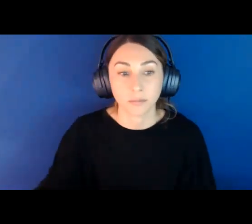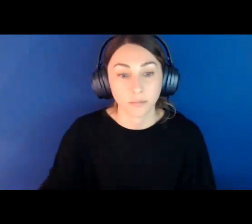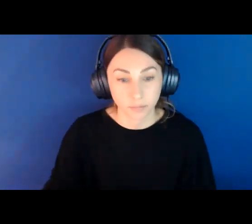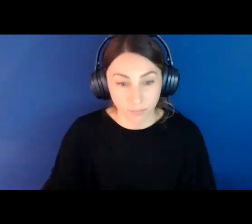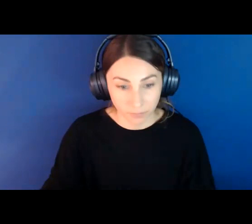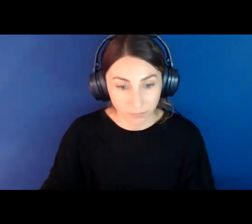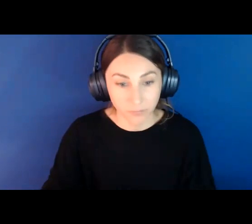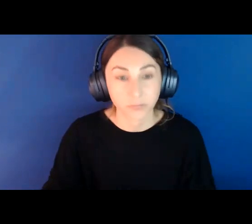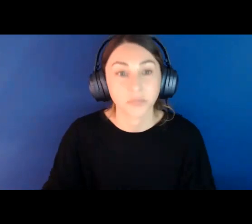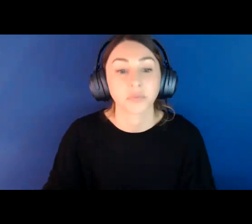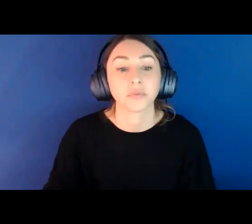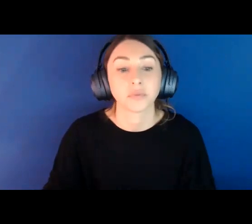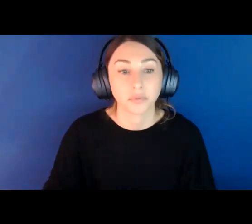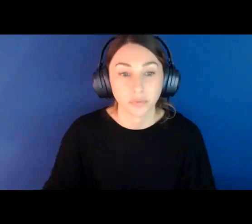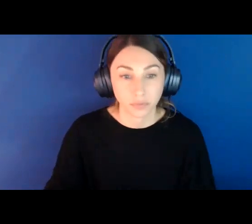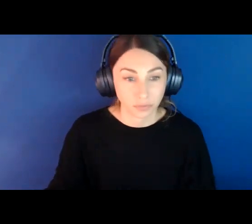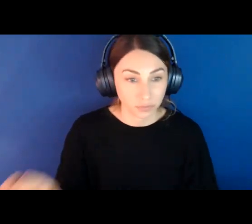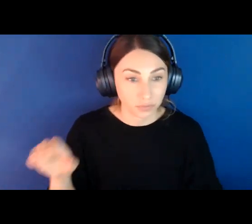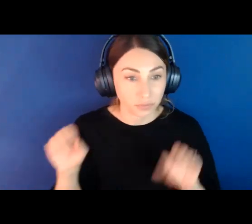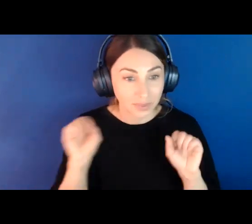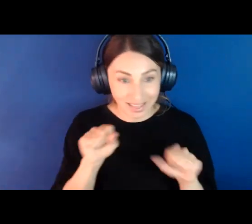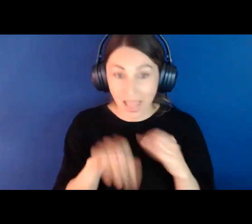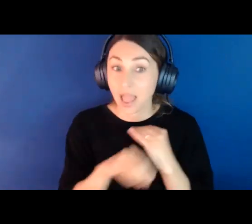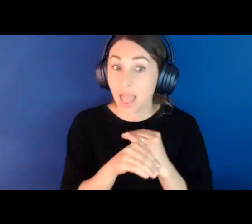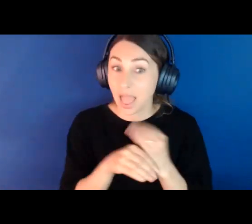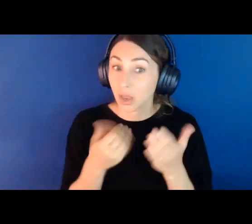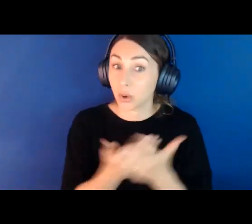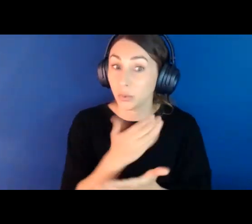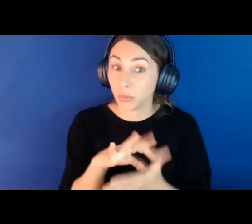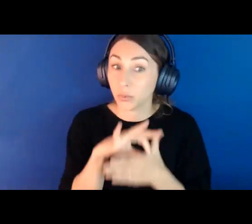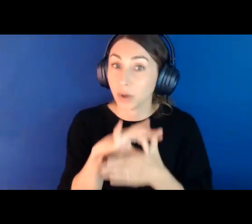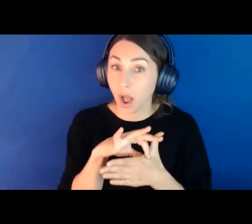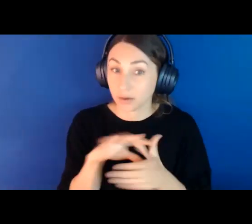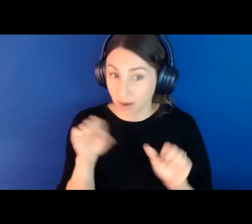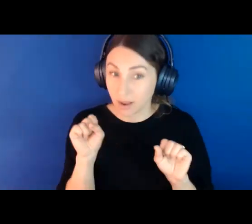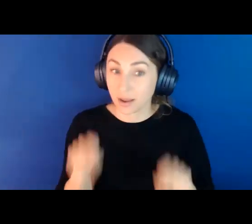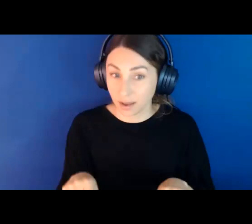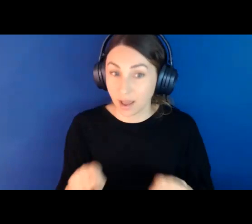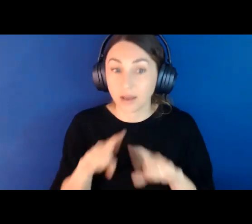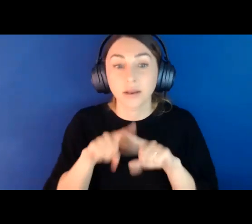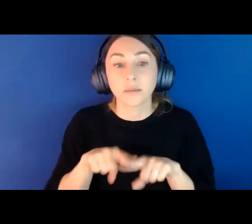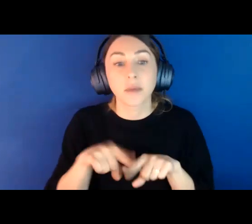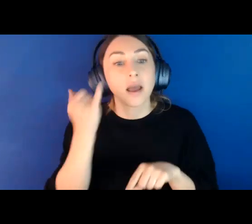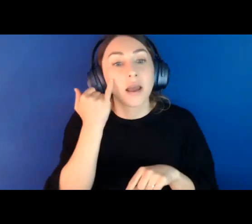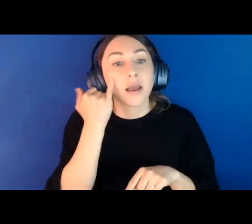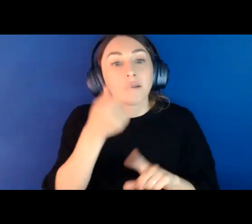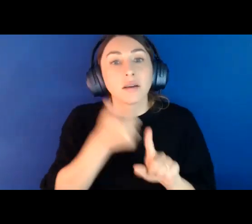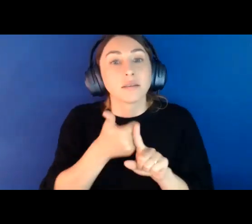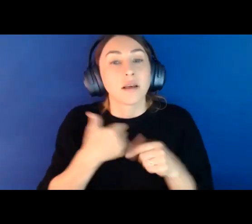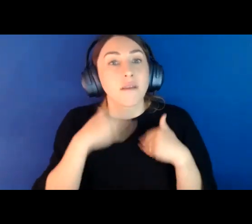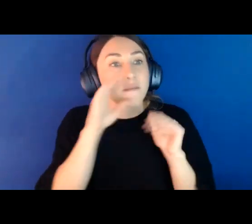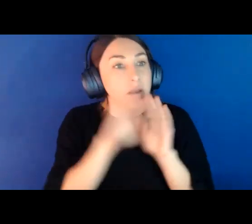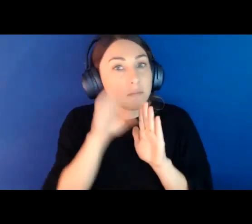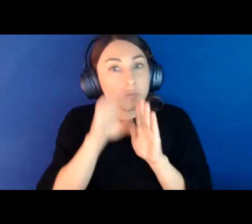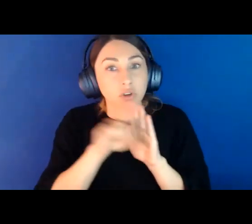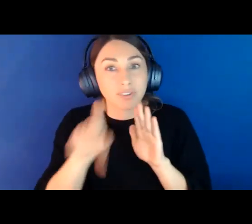You can add a new provided content. It really depends if you have any images that needed to be changed and needed to